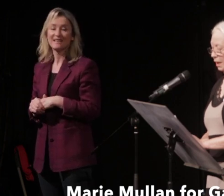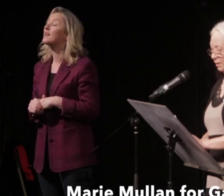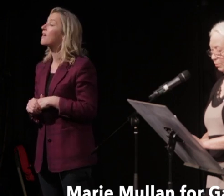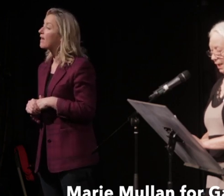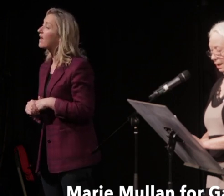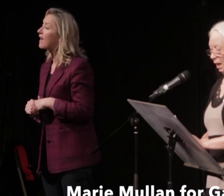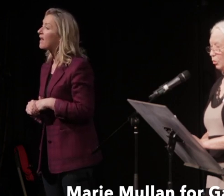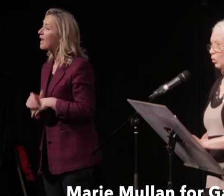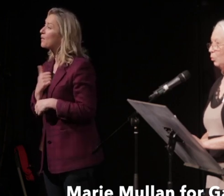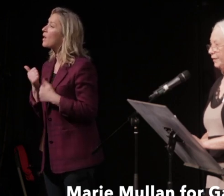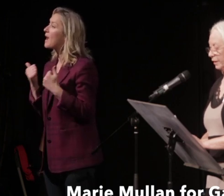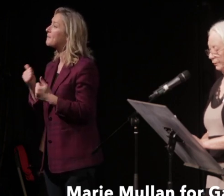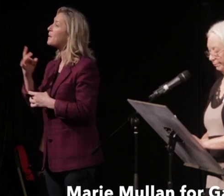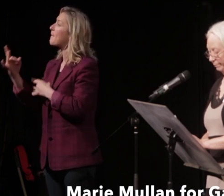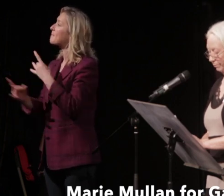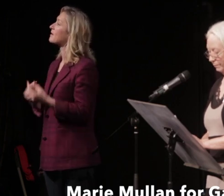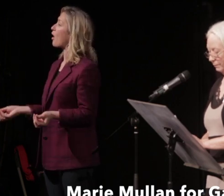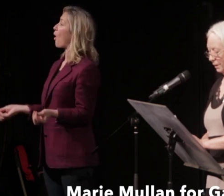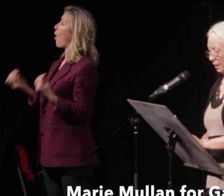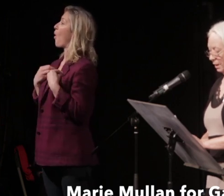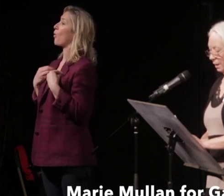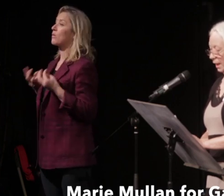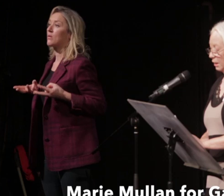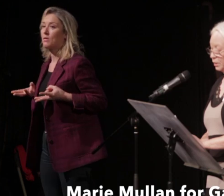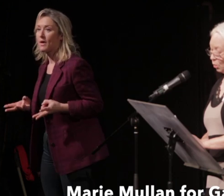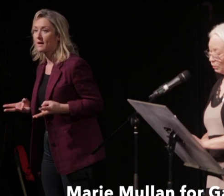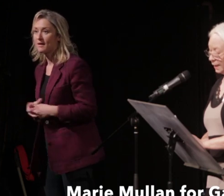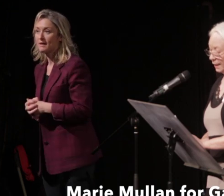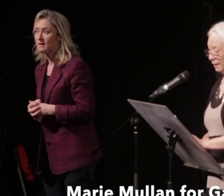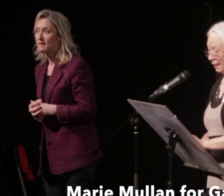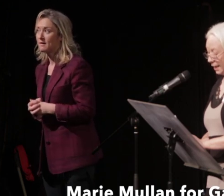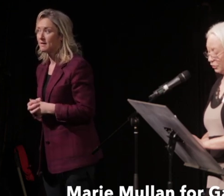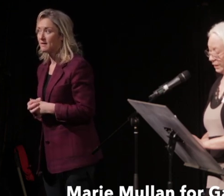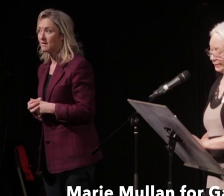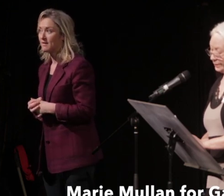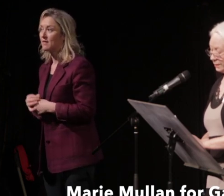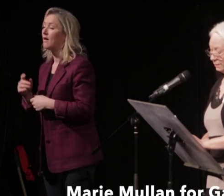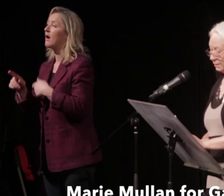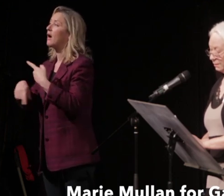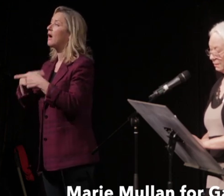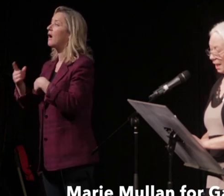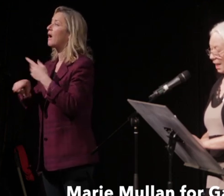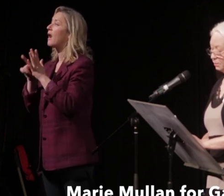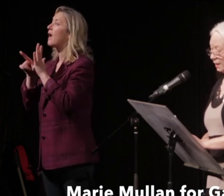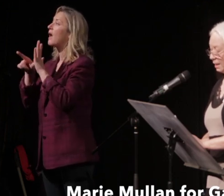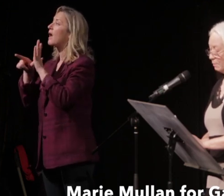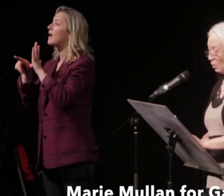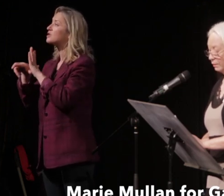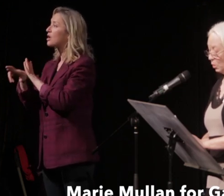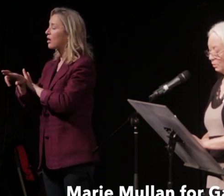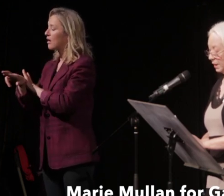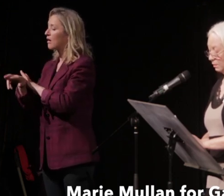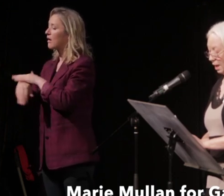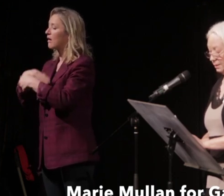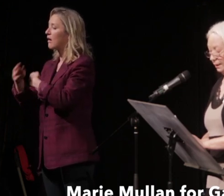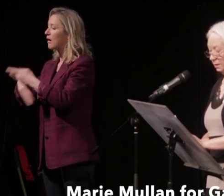we were able to make our own weather. It was only in later years, as we came more